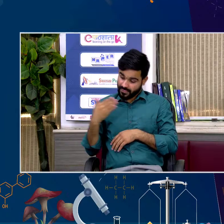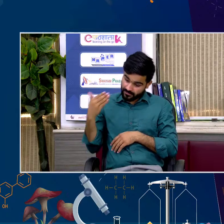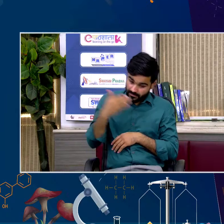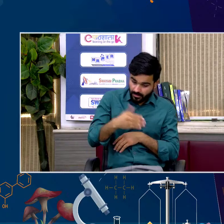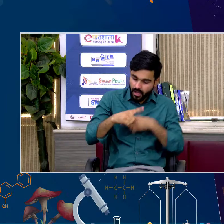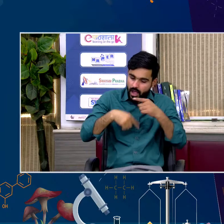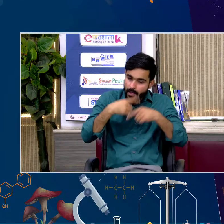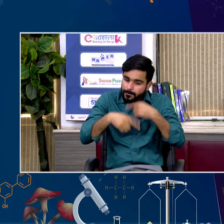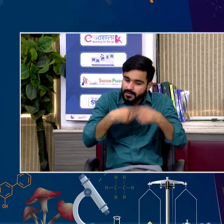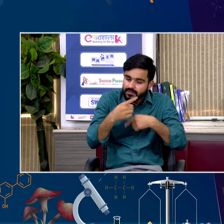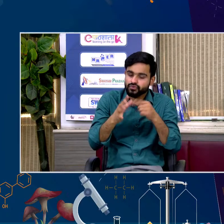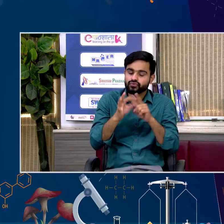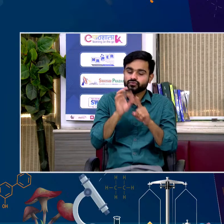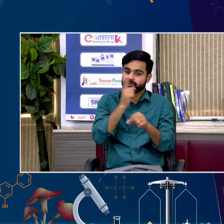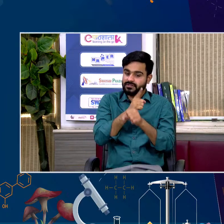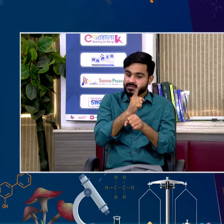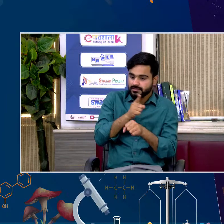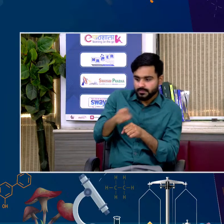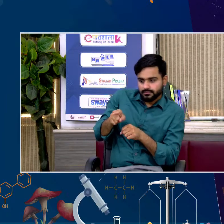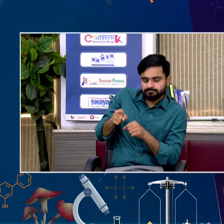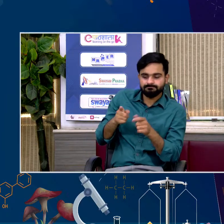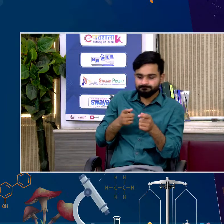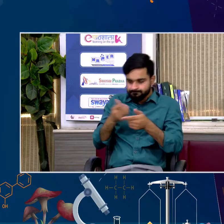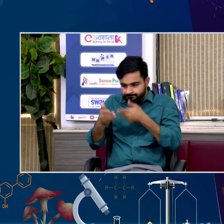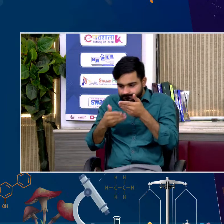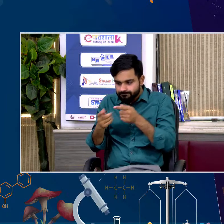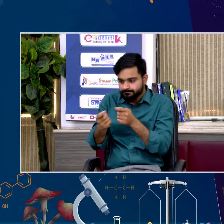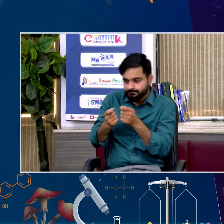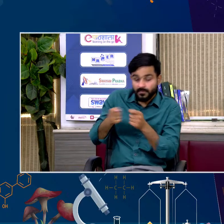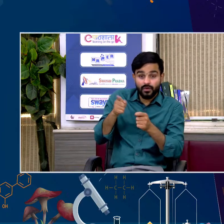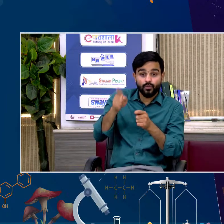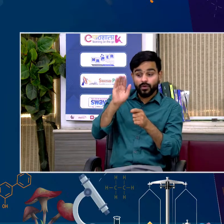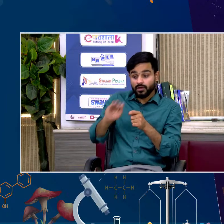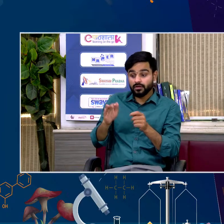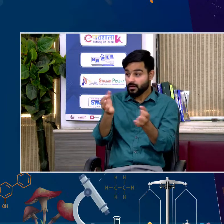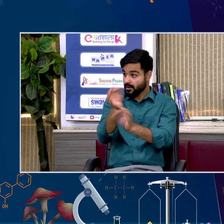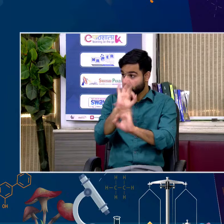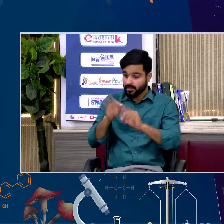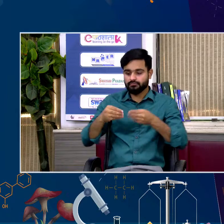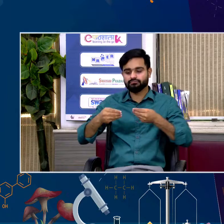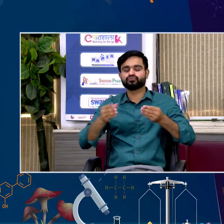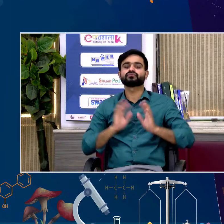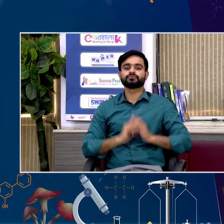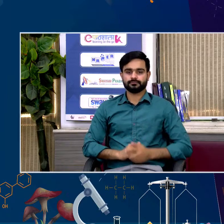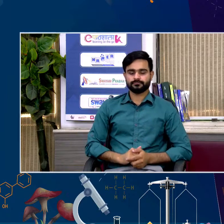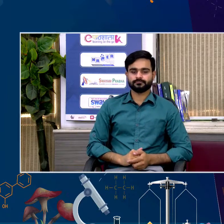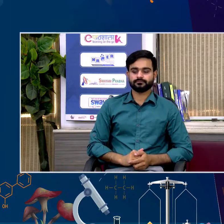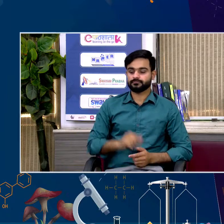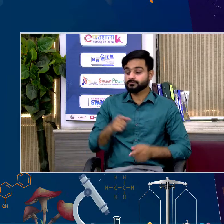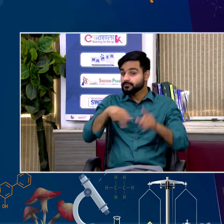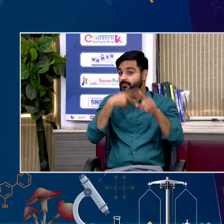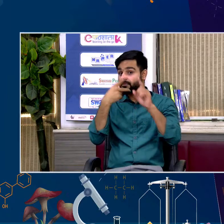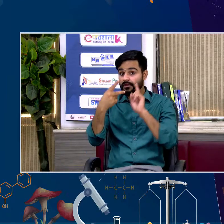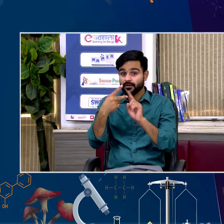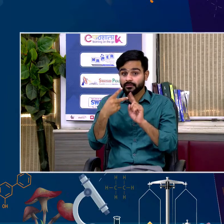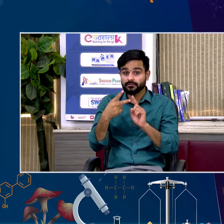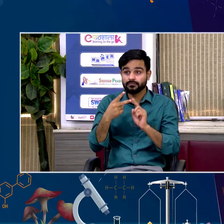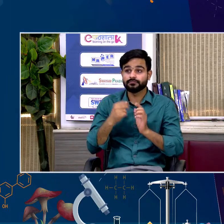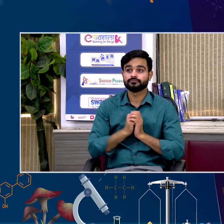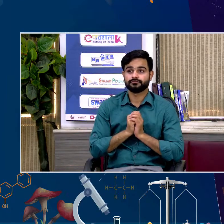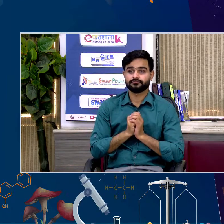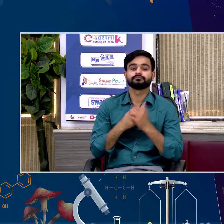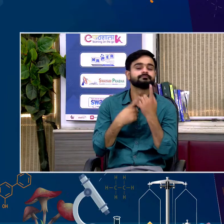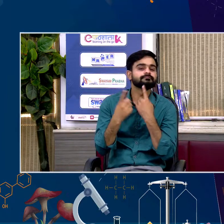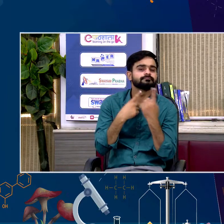regulates. The teacher teaches him how to regulate. And when he is ready, he joins back the classroom. The second thing that we are going to be